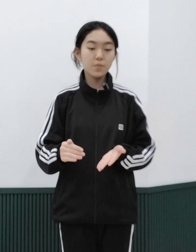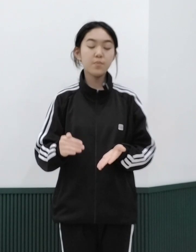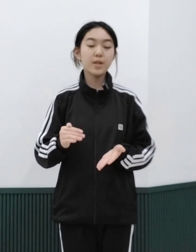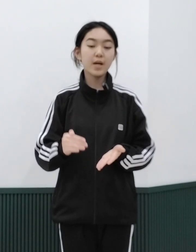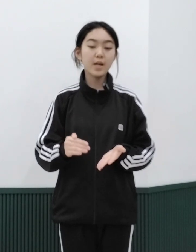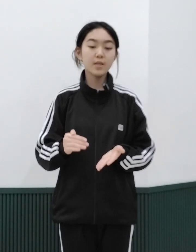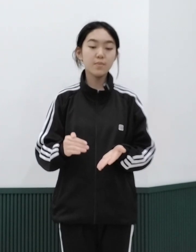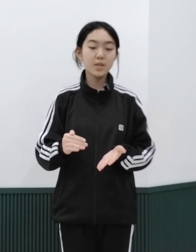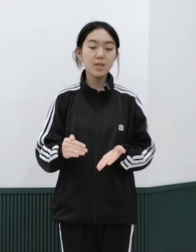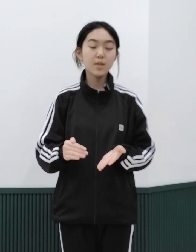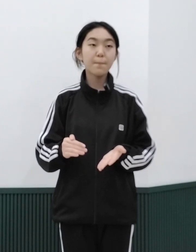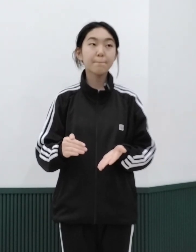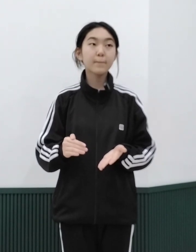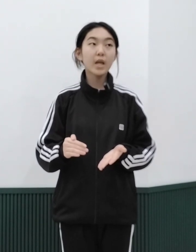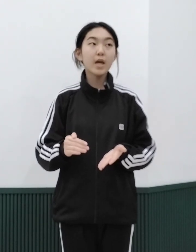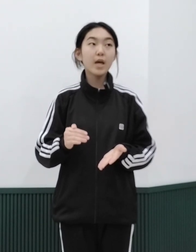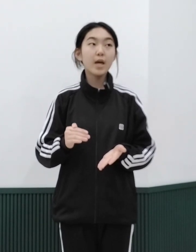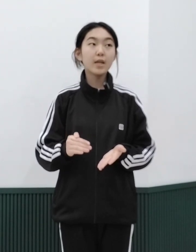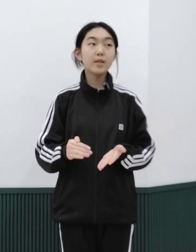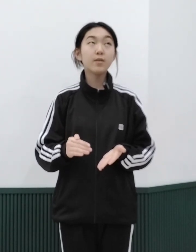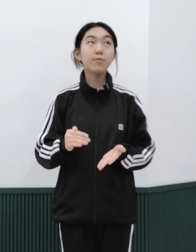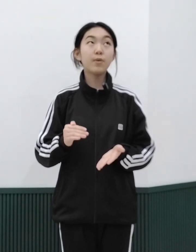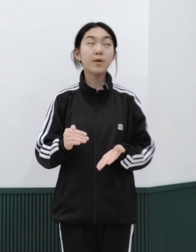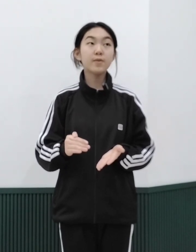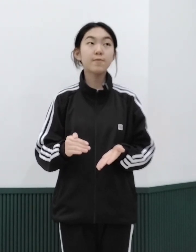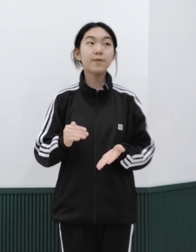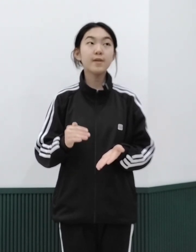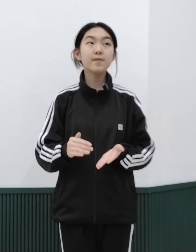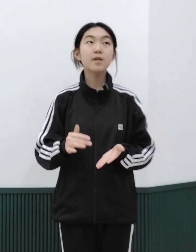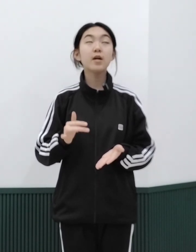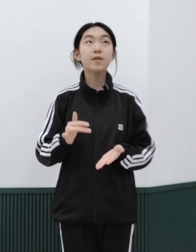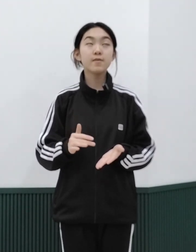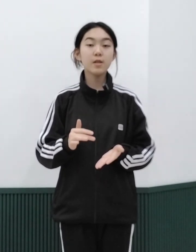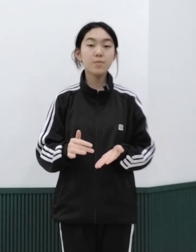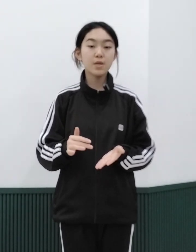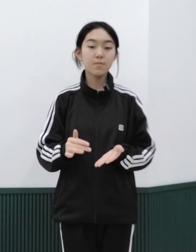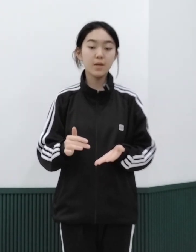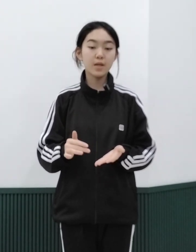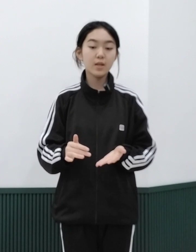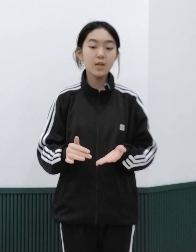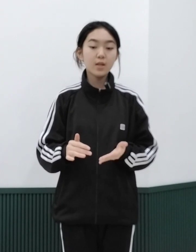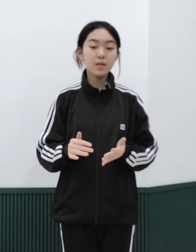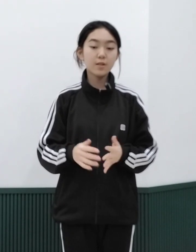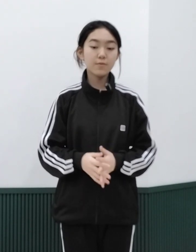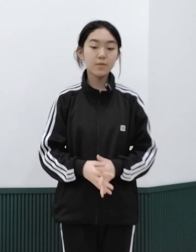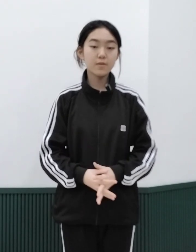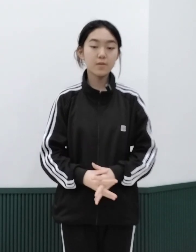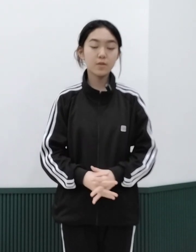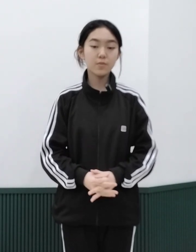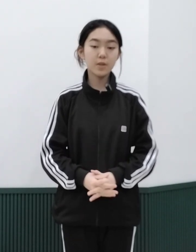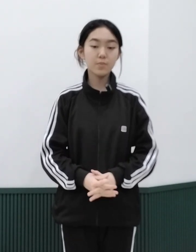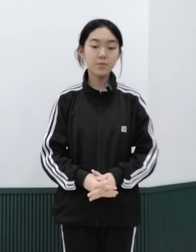behind me, and was first asleep in bed. Thank you for listening to my poem.